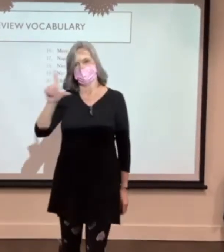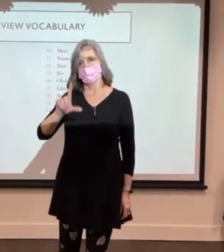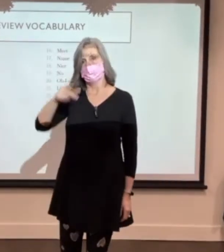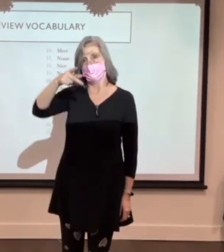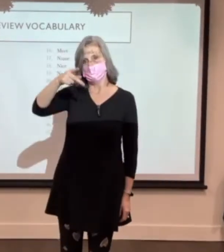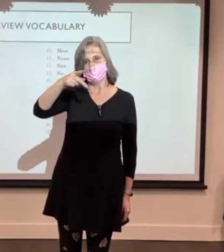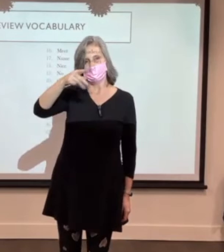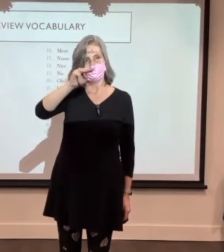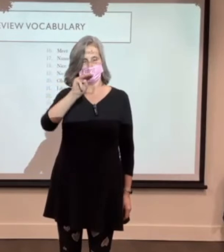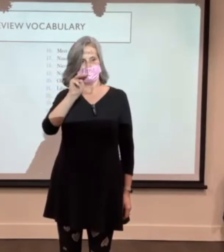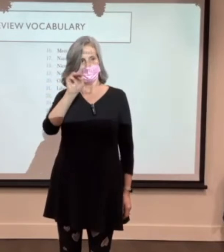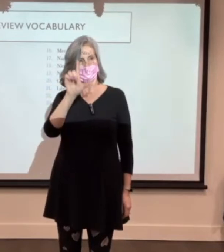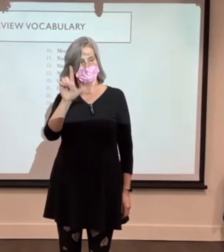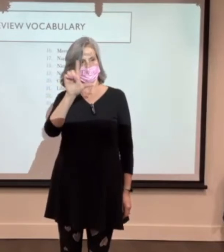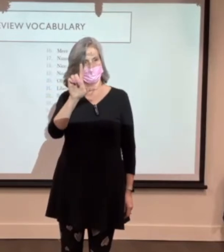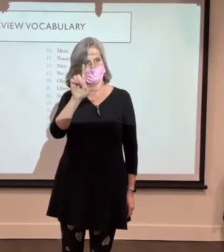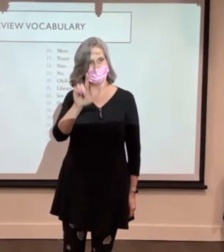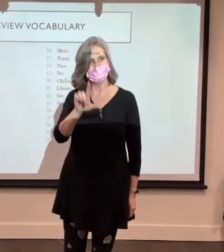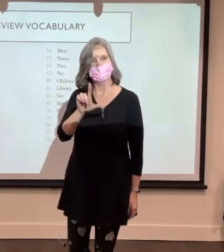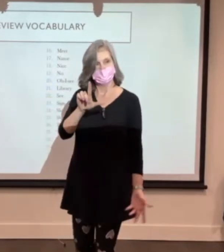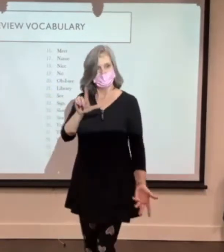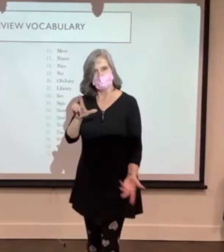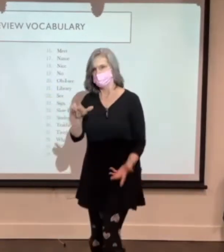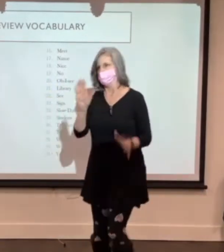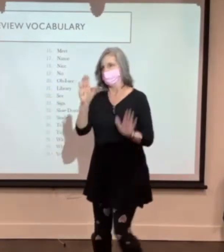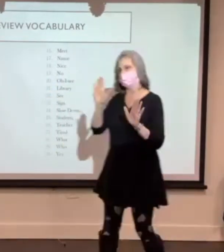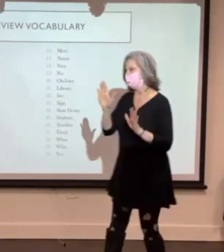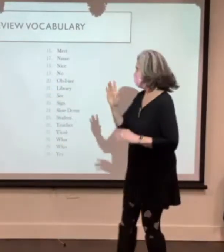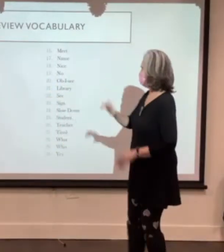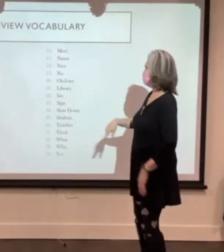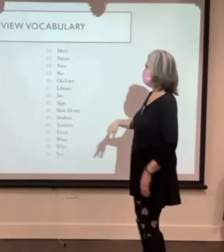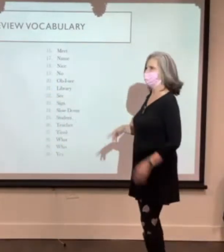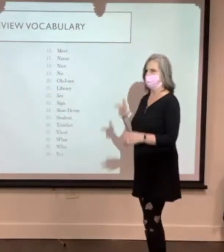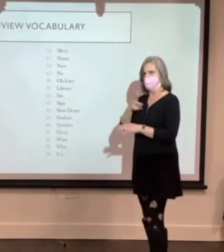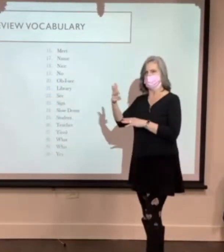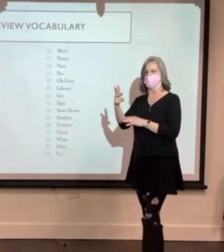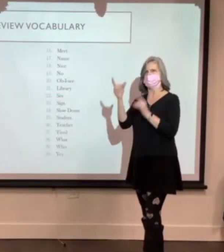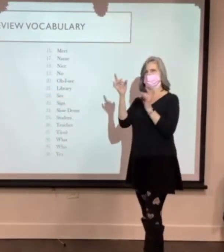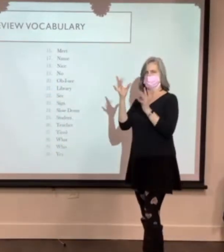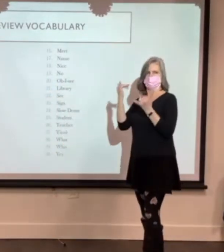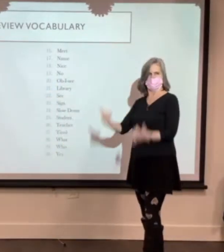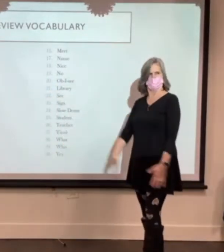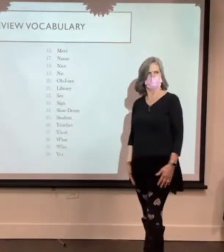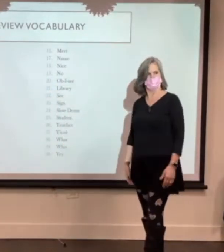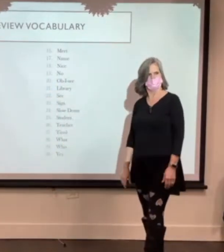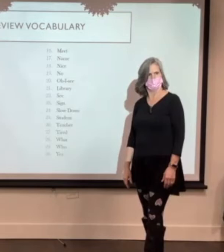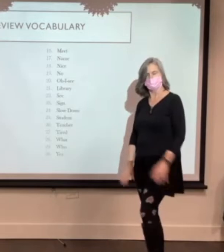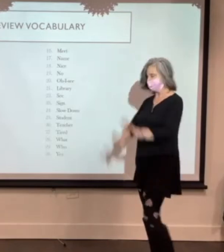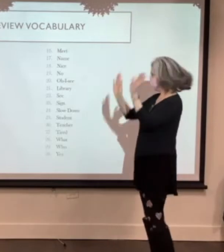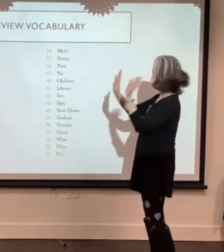So Patchogue-Medford Library. It's a wonderful library, although the parking is horrible now, but that's the